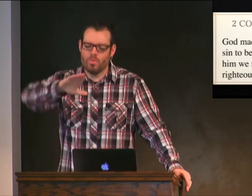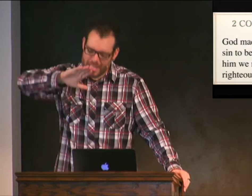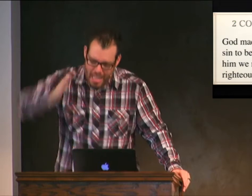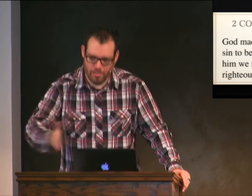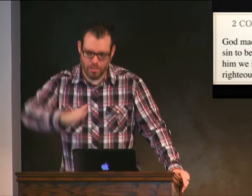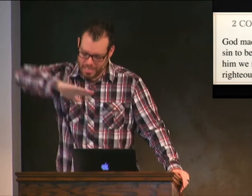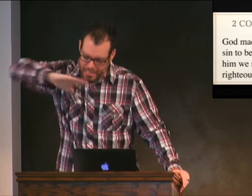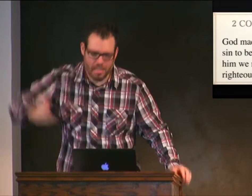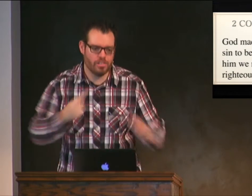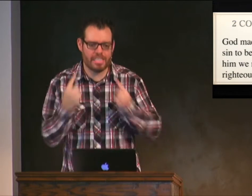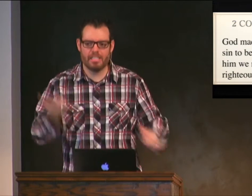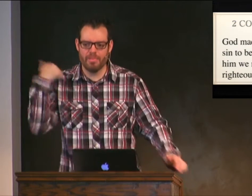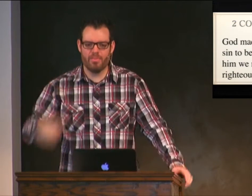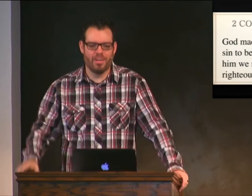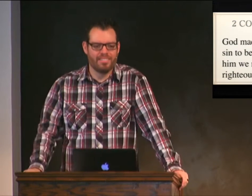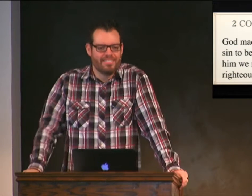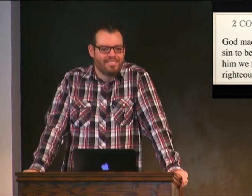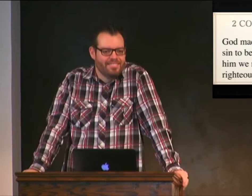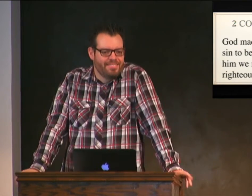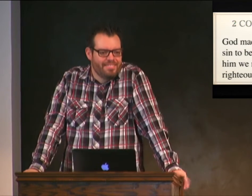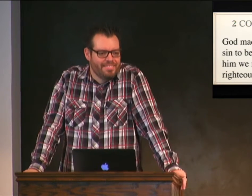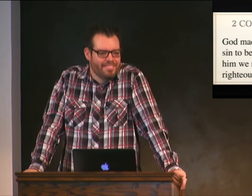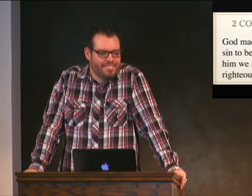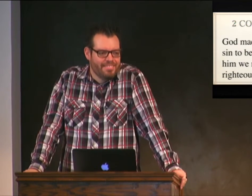How many of you never sinned before?